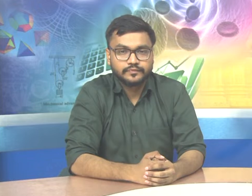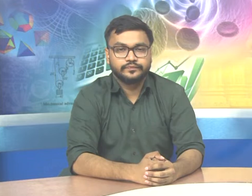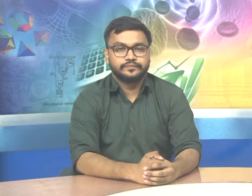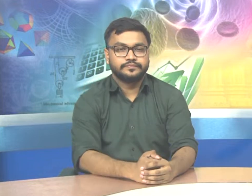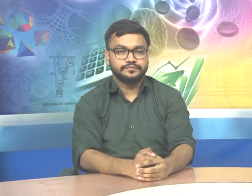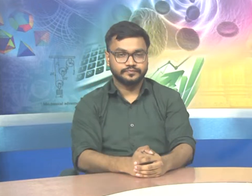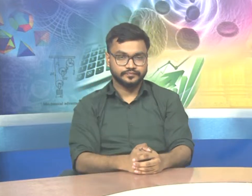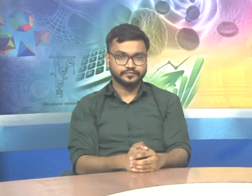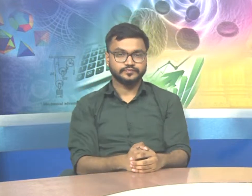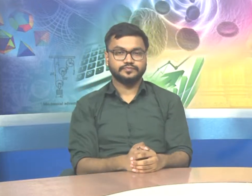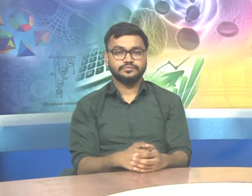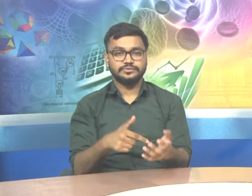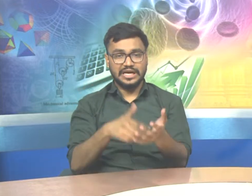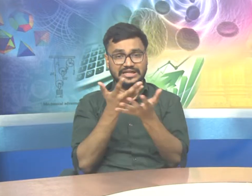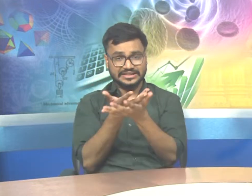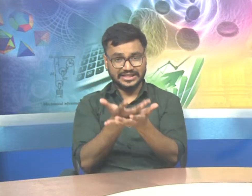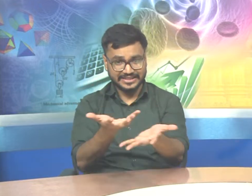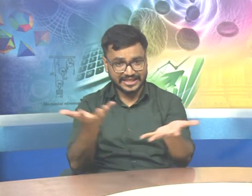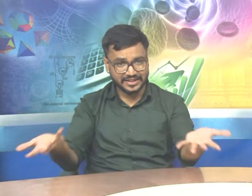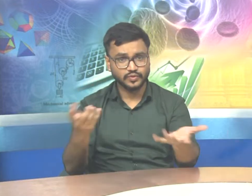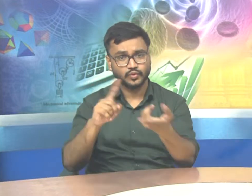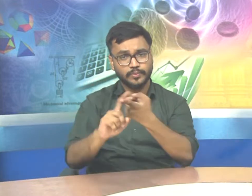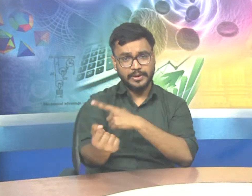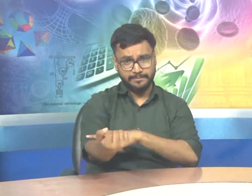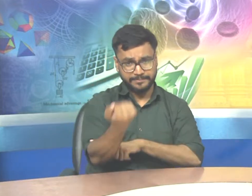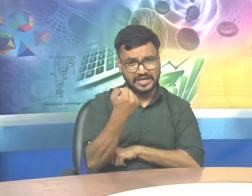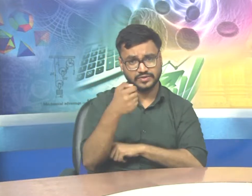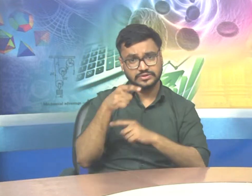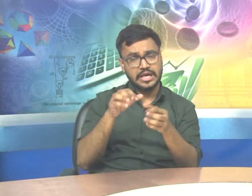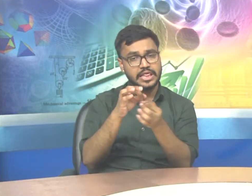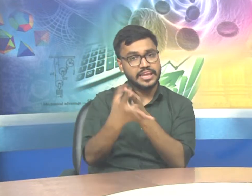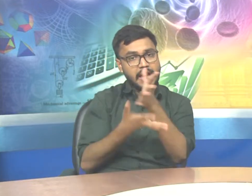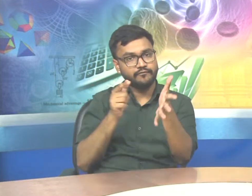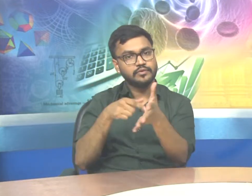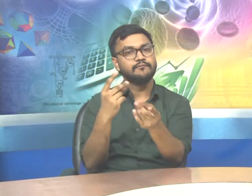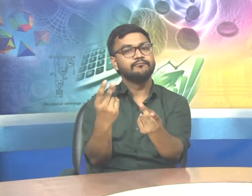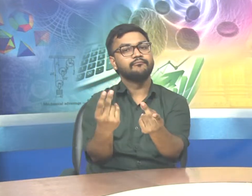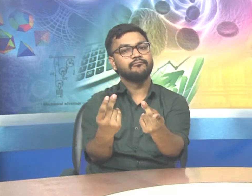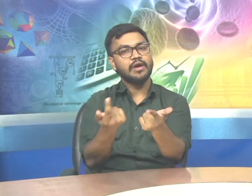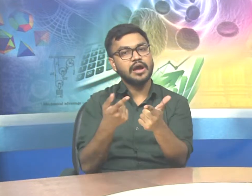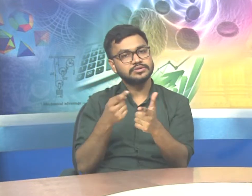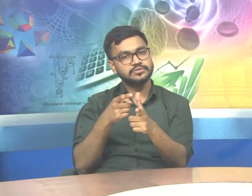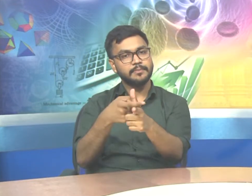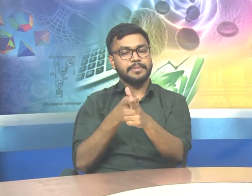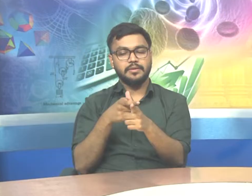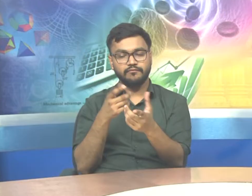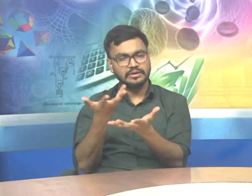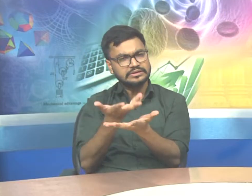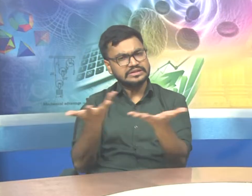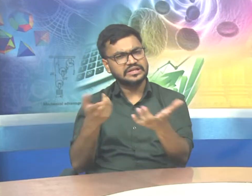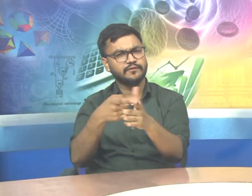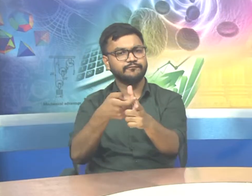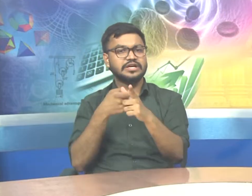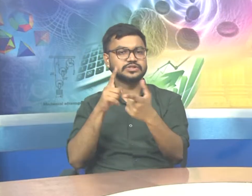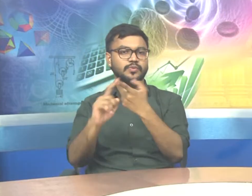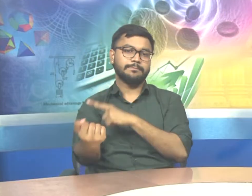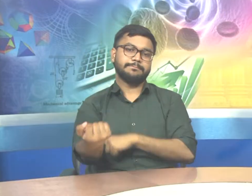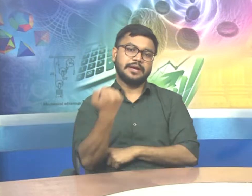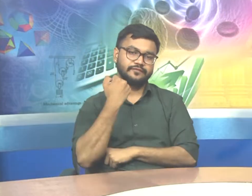this depends on whether it is cold or hot. So we can say faster they move,